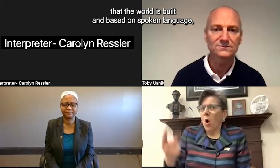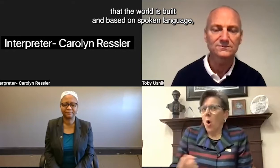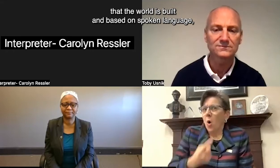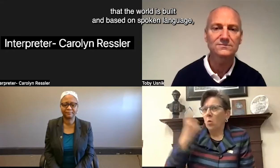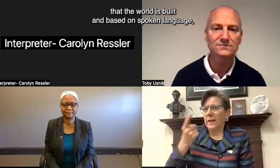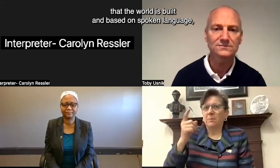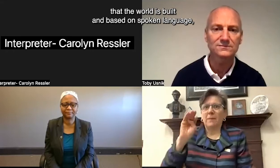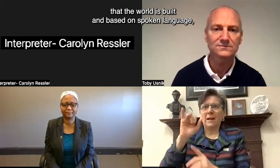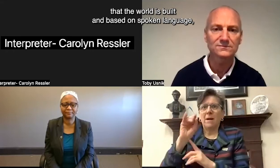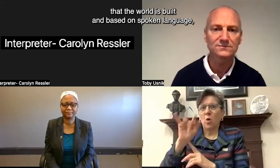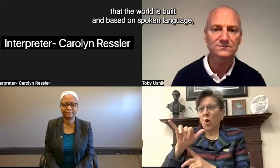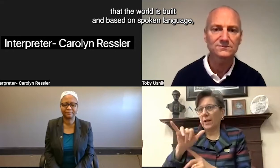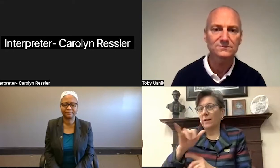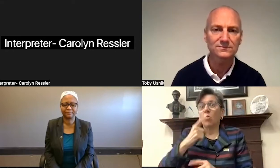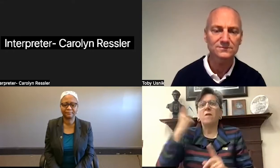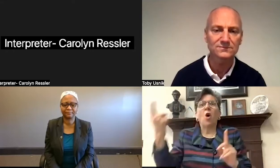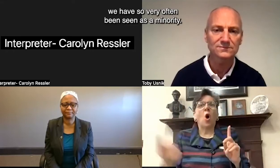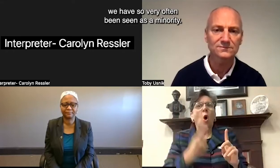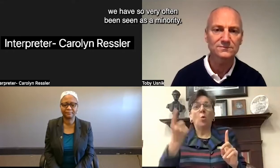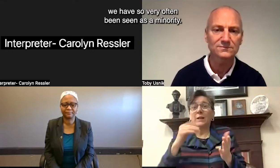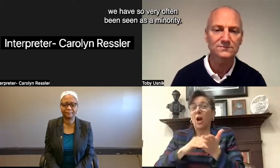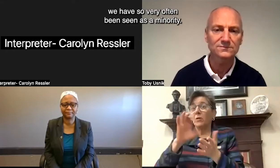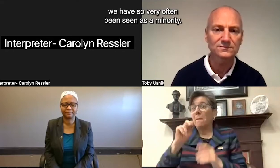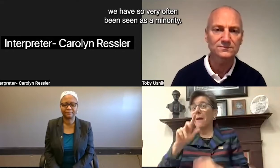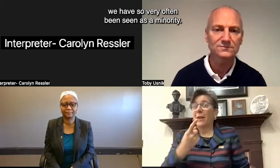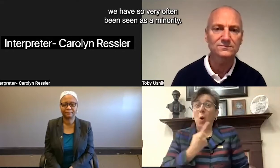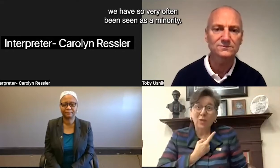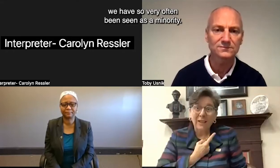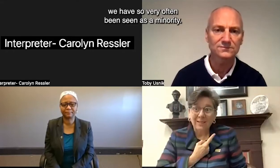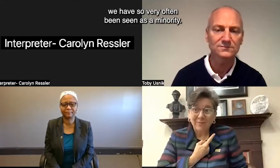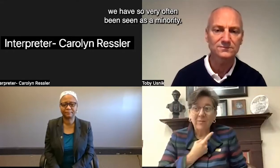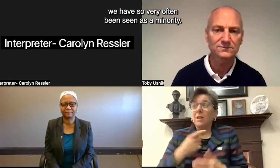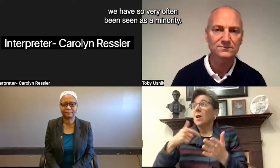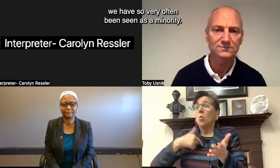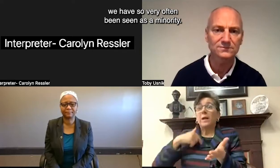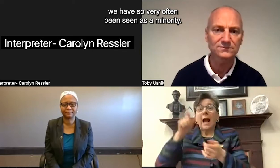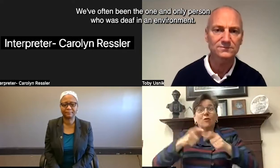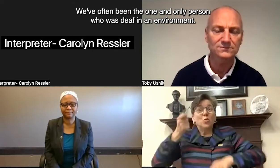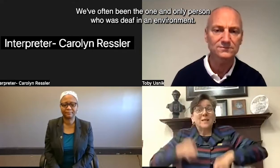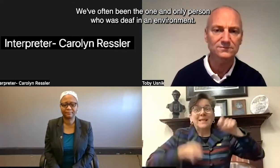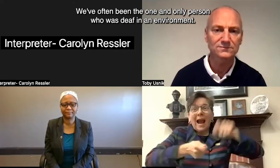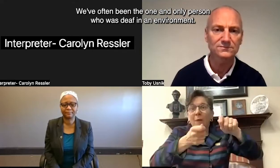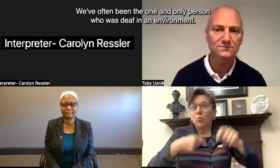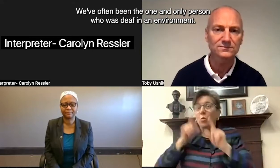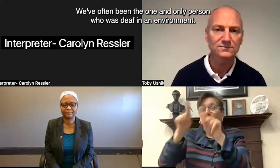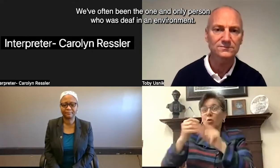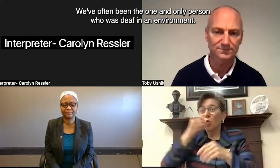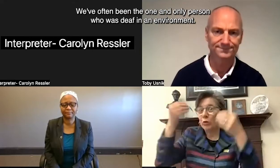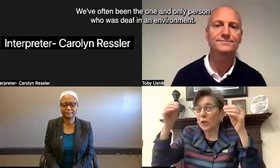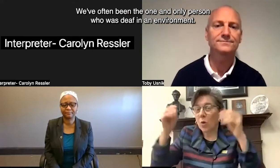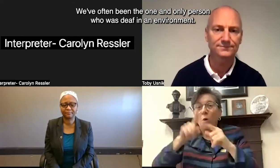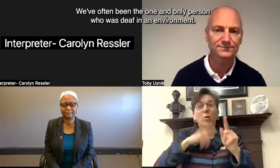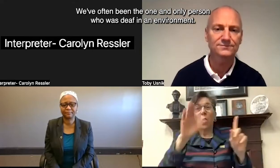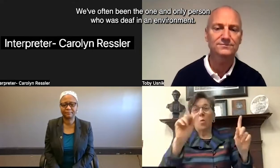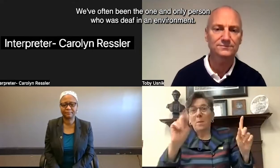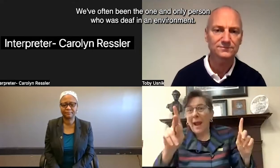language, we have so very often been seen as a minority. We've often been the one and only person who is deaf in an